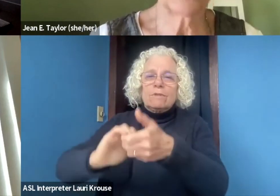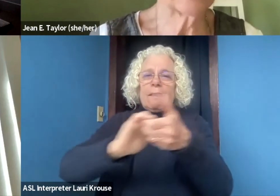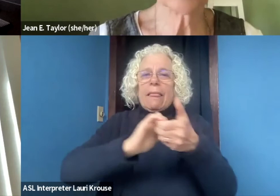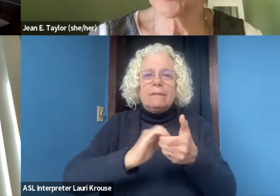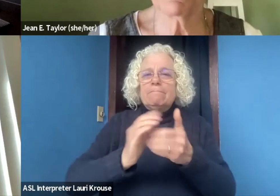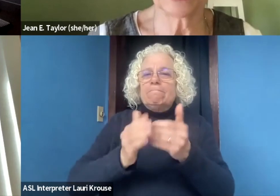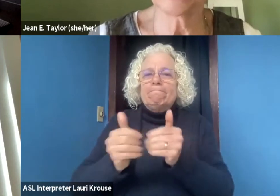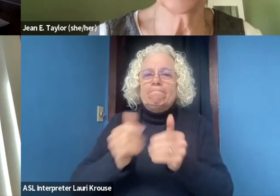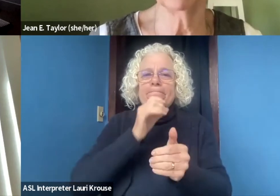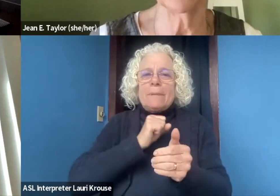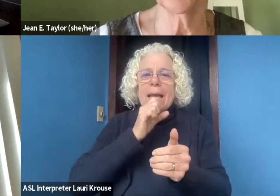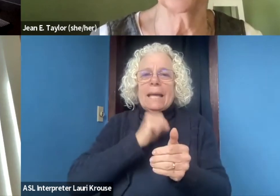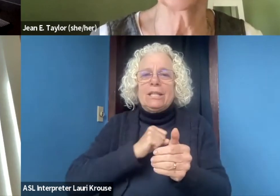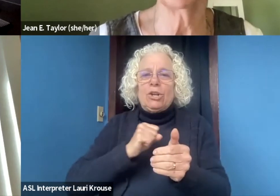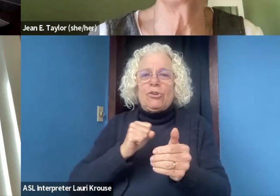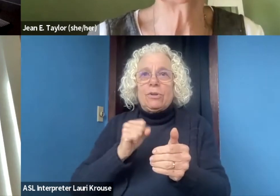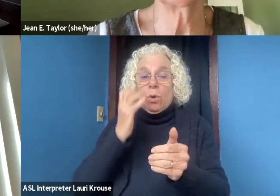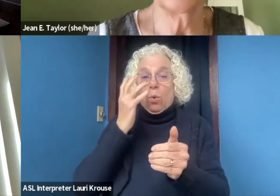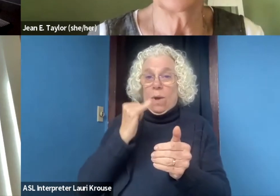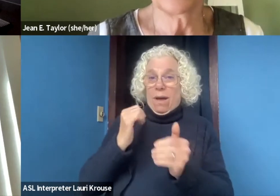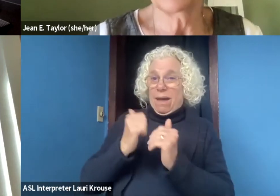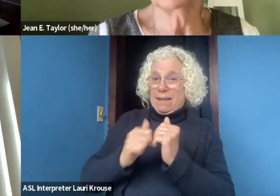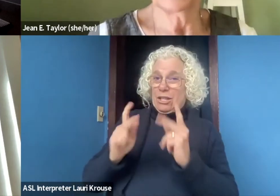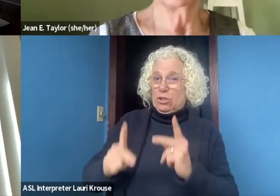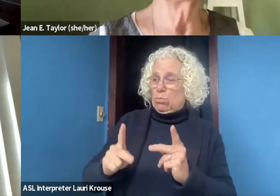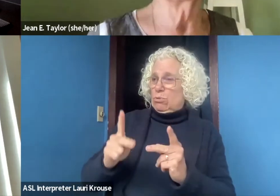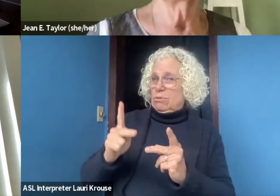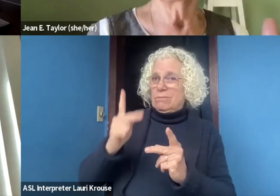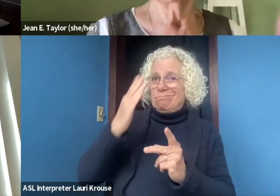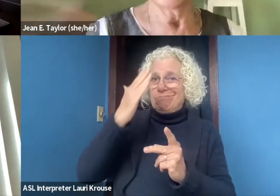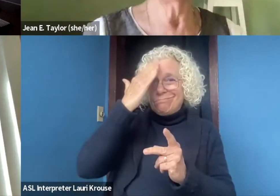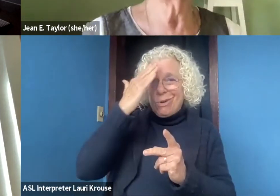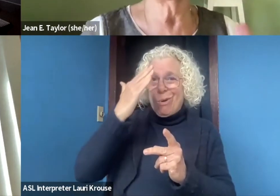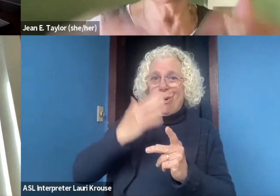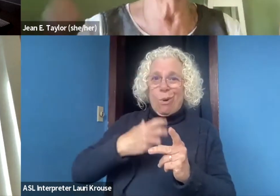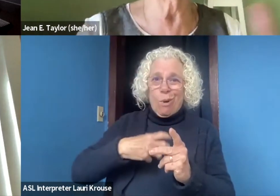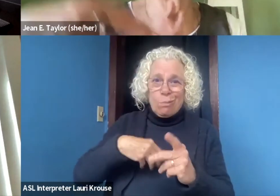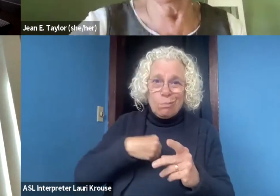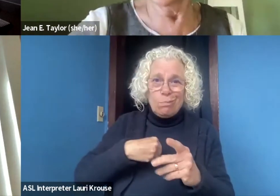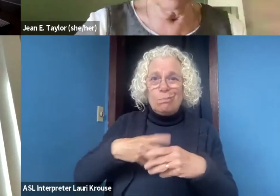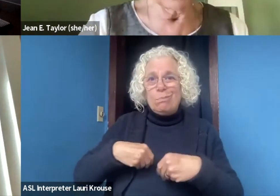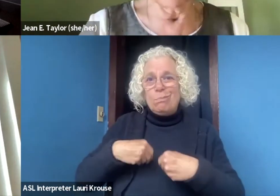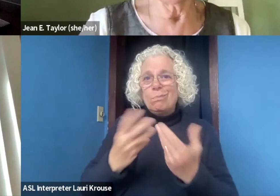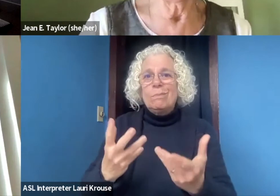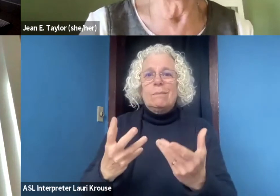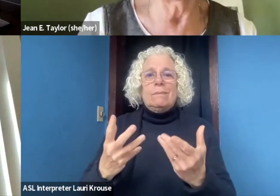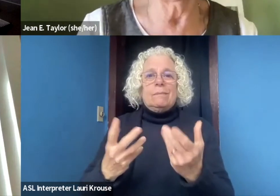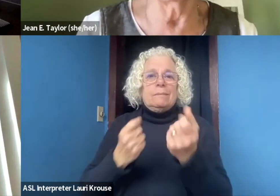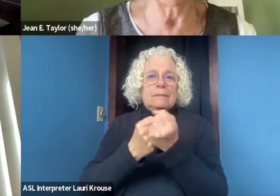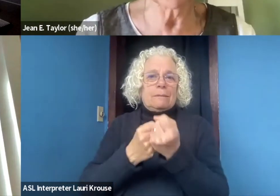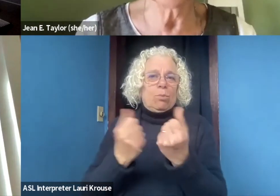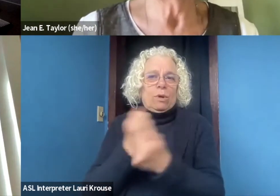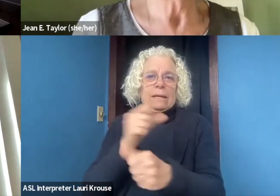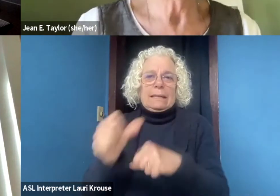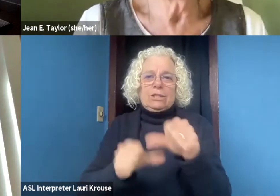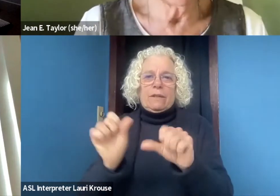We bring so much, each of us, to it. So I'll add to that. We're going to send something out to you in about a month to see how you're